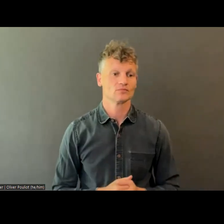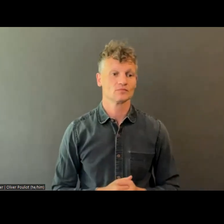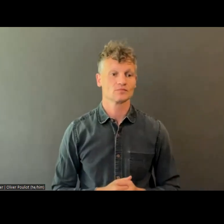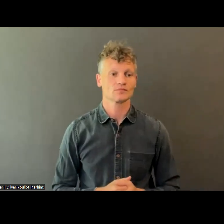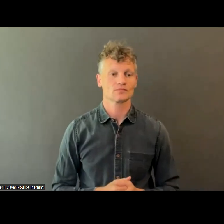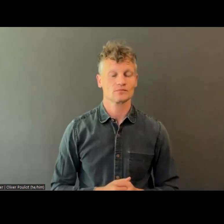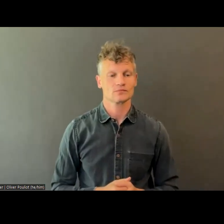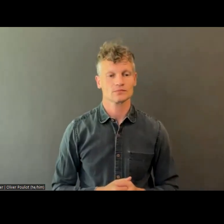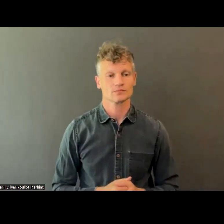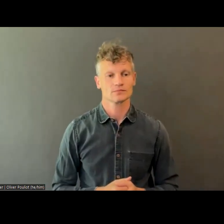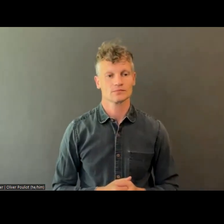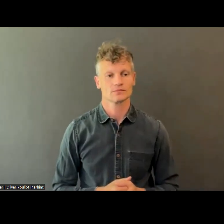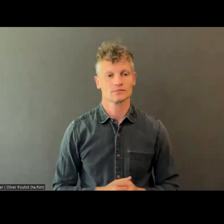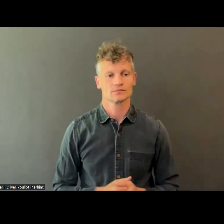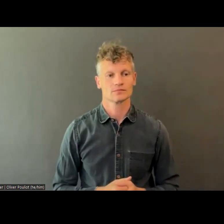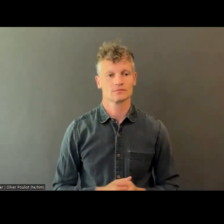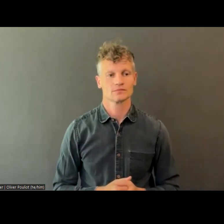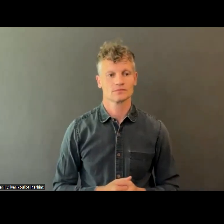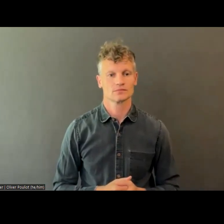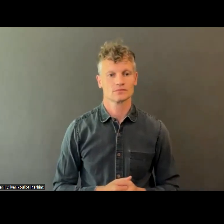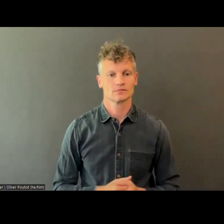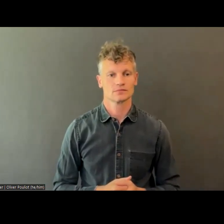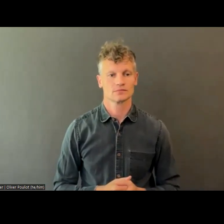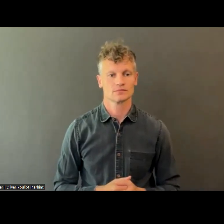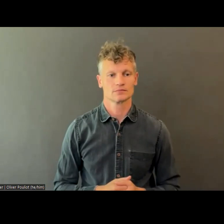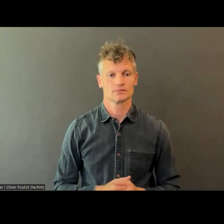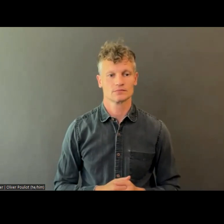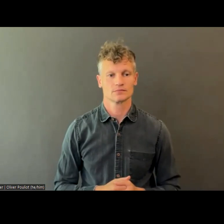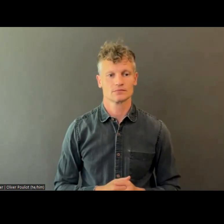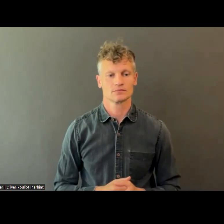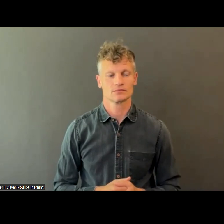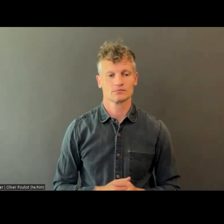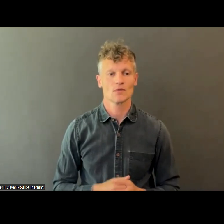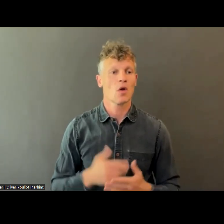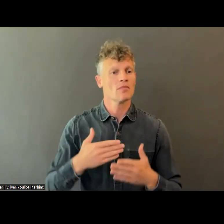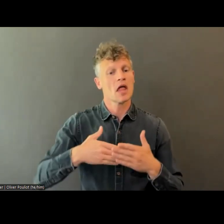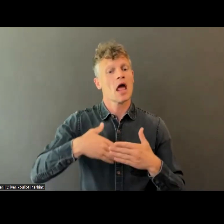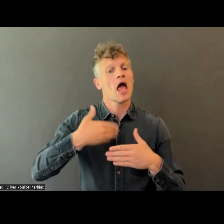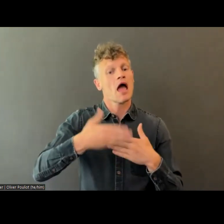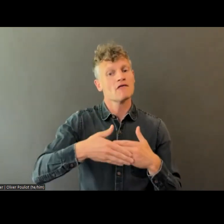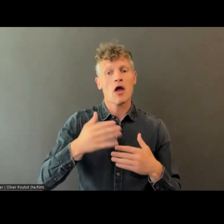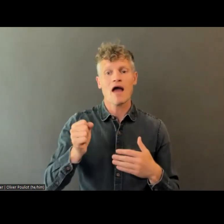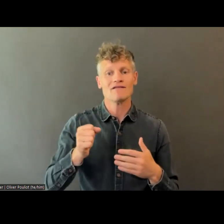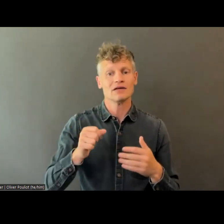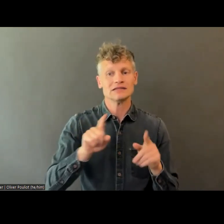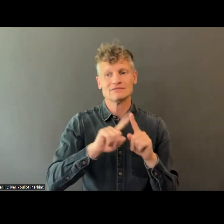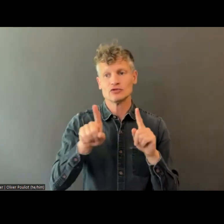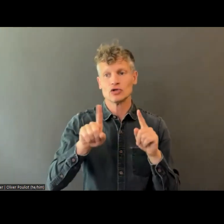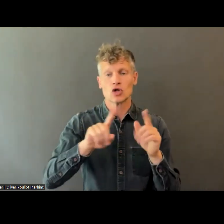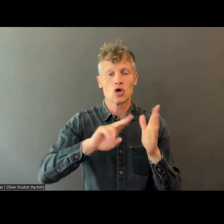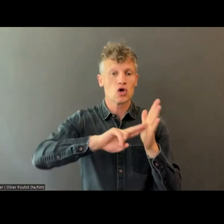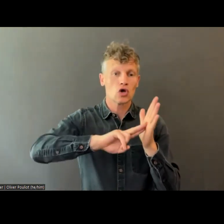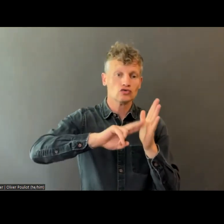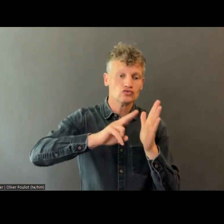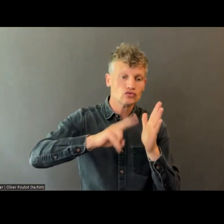particular requirements. And the loop starts again. You go back and appreciate if the requirements are being